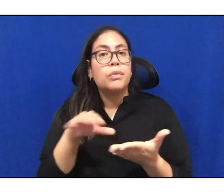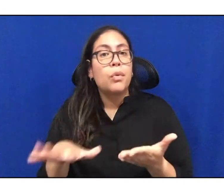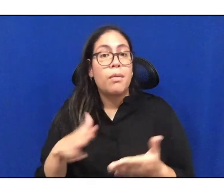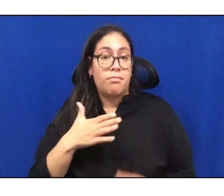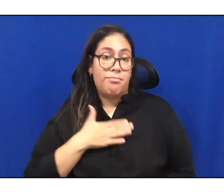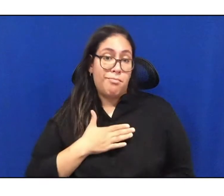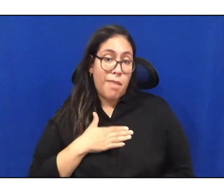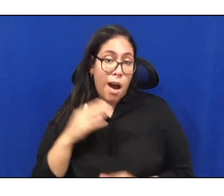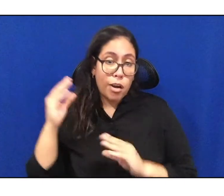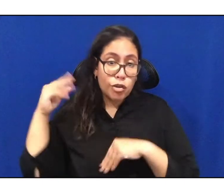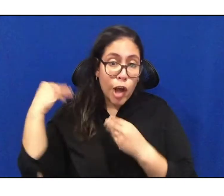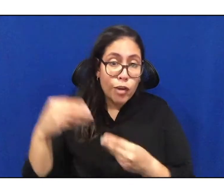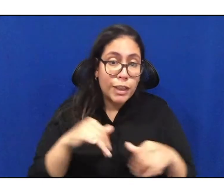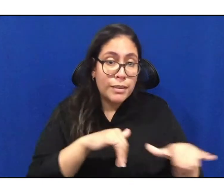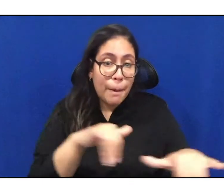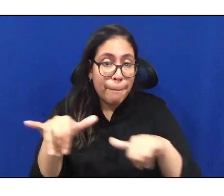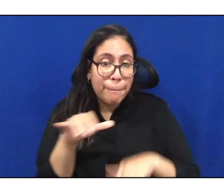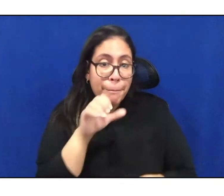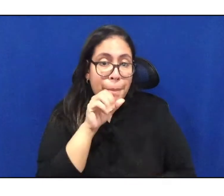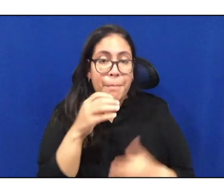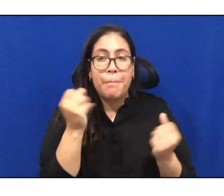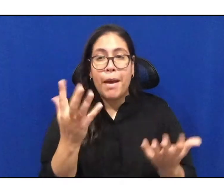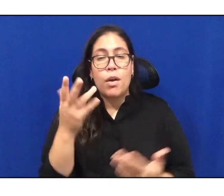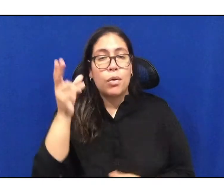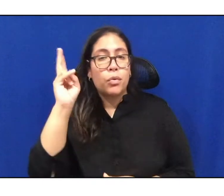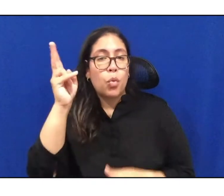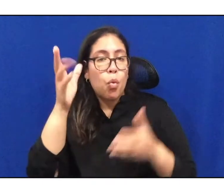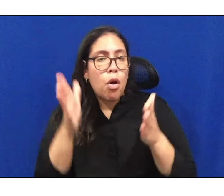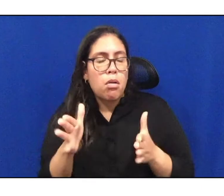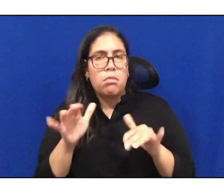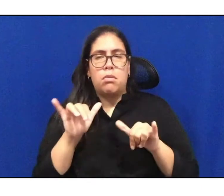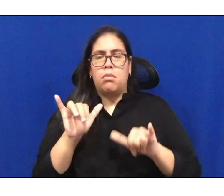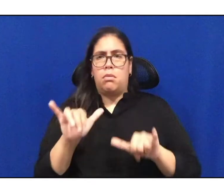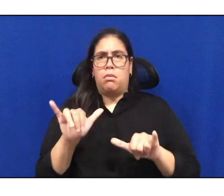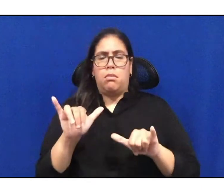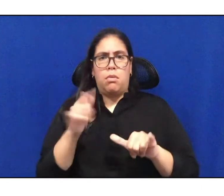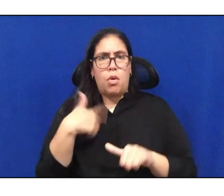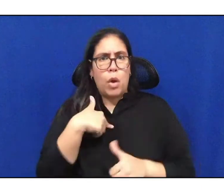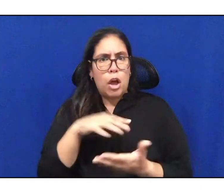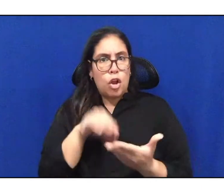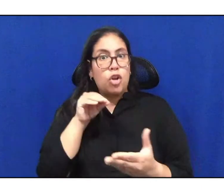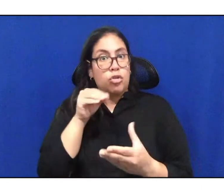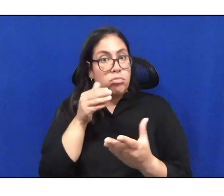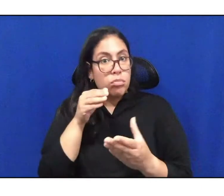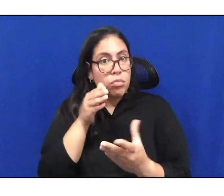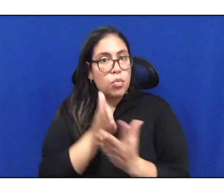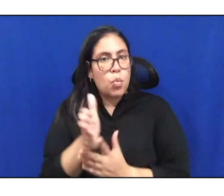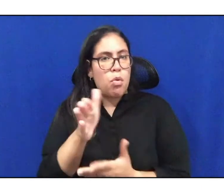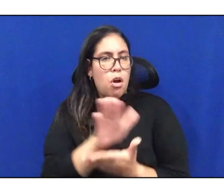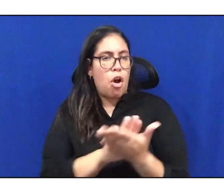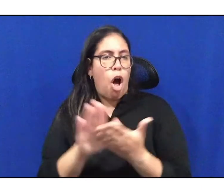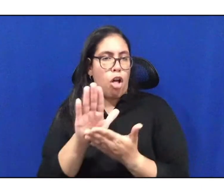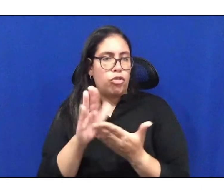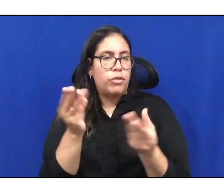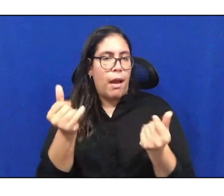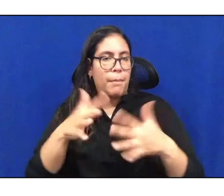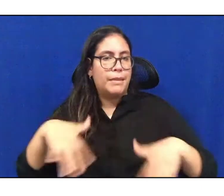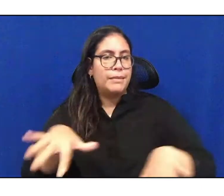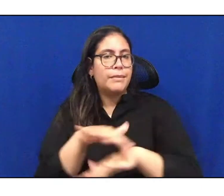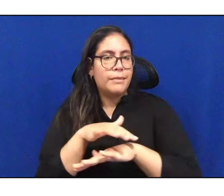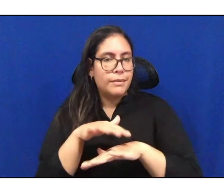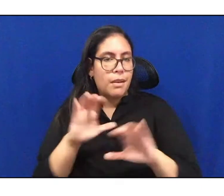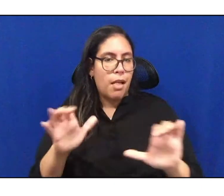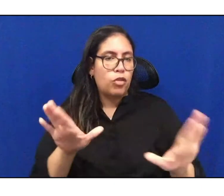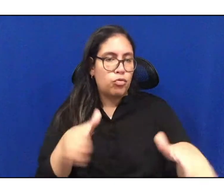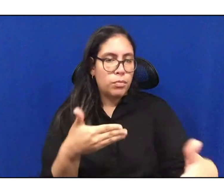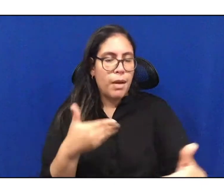generation, many of the historians of my generation, we learn this stuff on college campuses in classrooms. And so I think